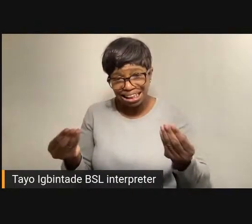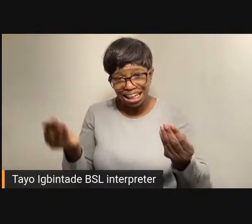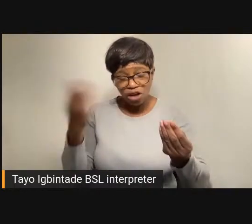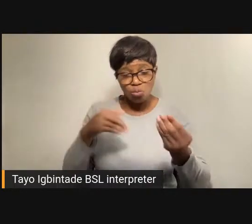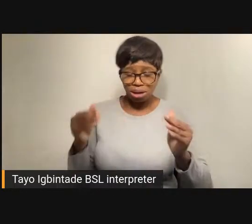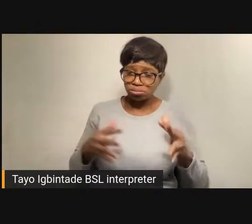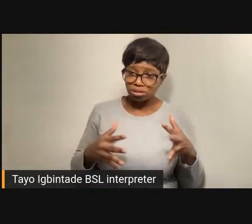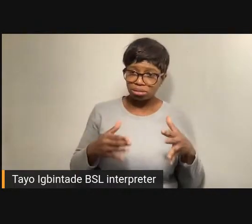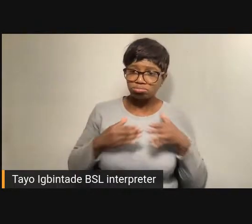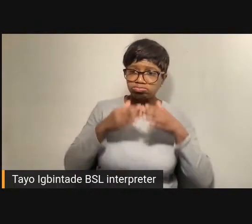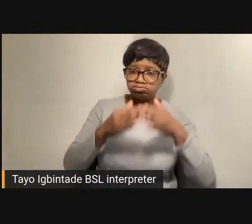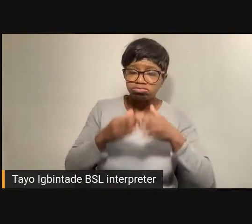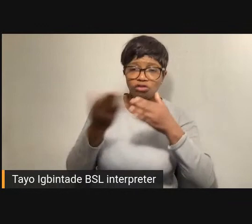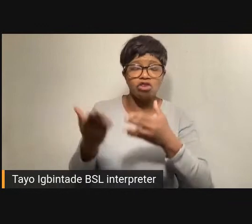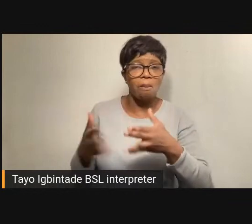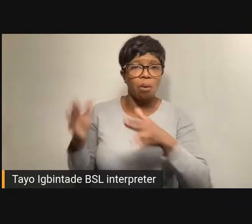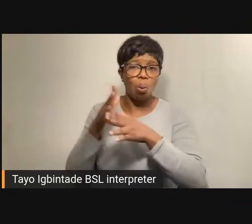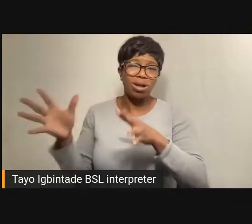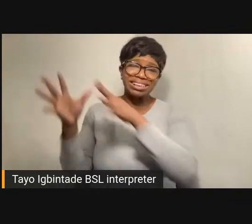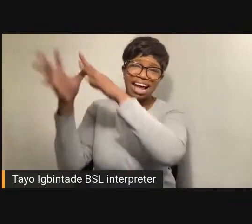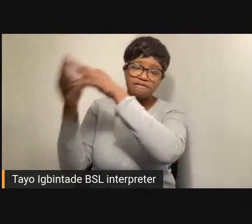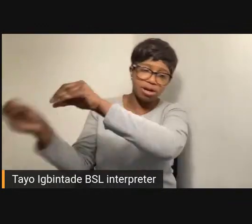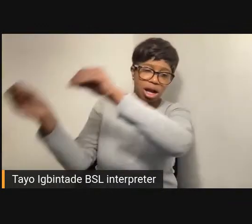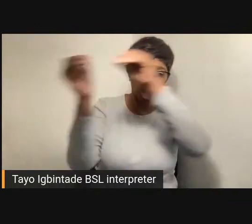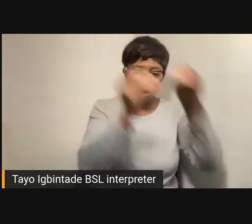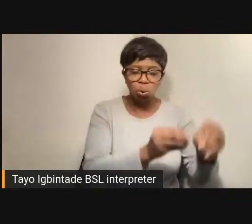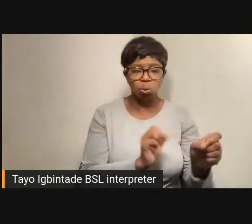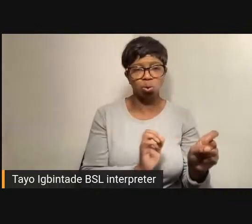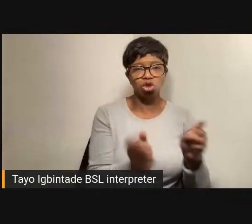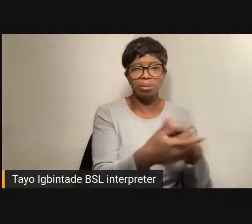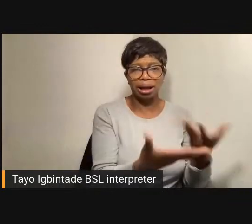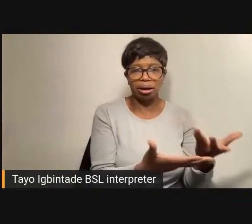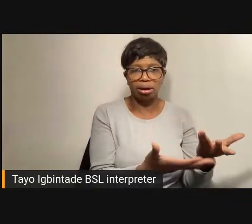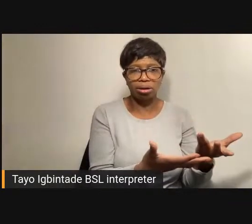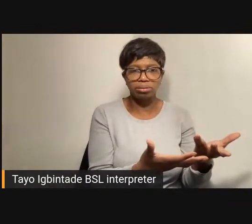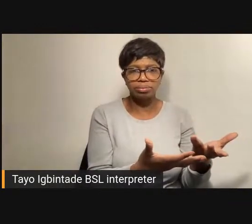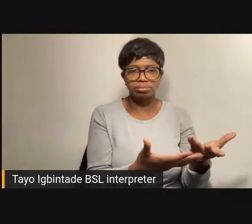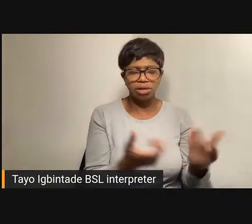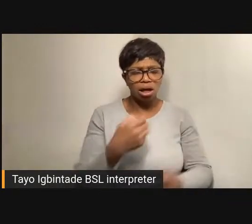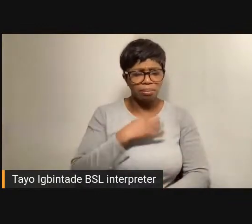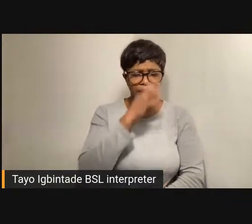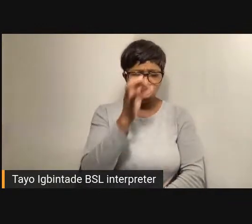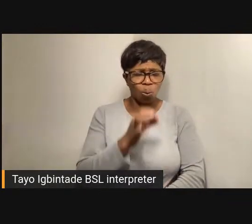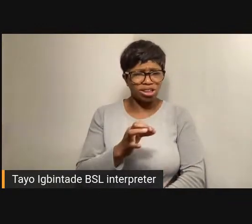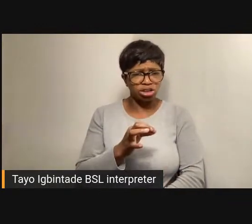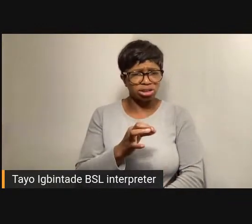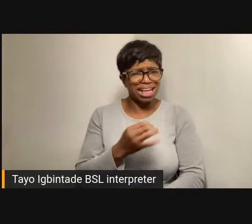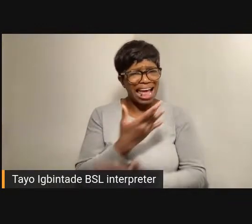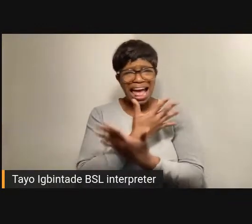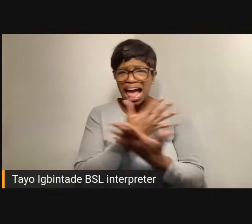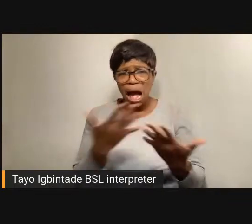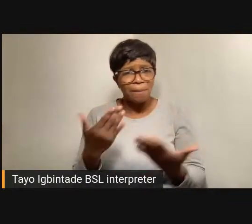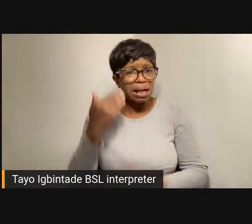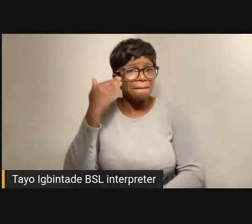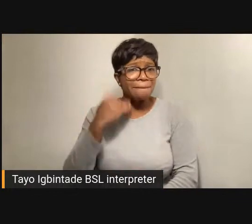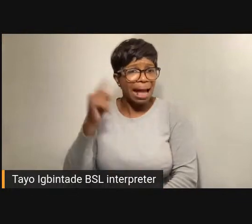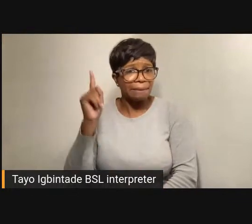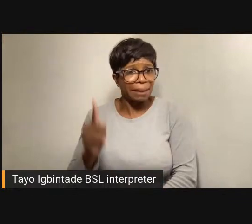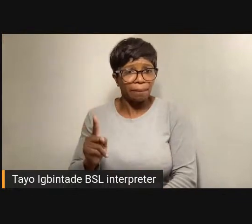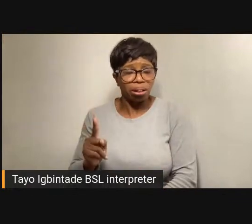my question to you as you listen to this is, How many Black bodies are missing in action